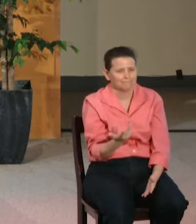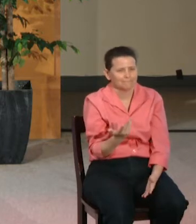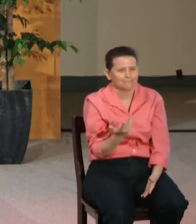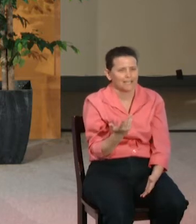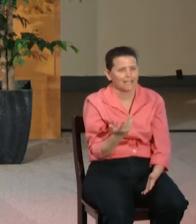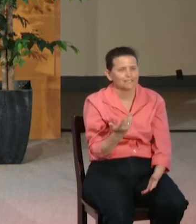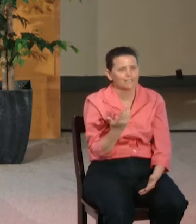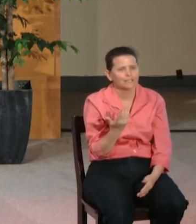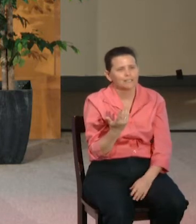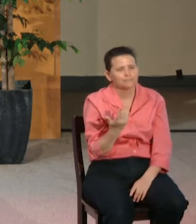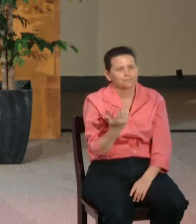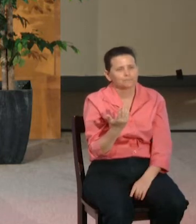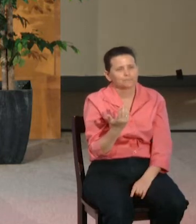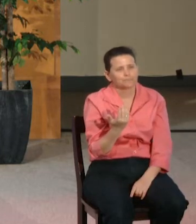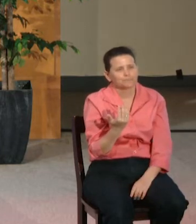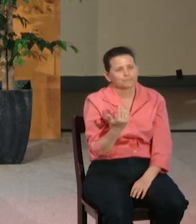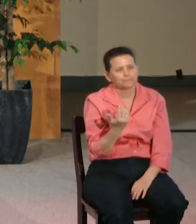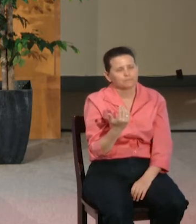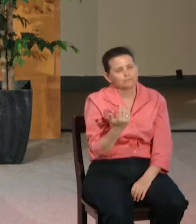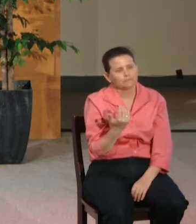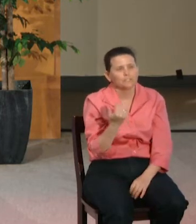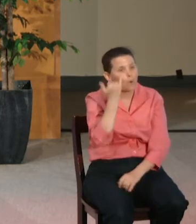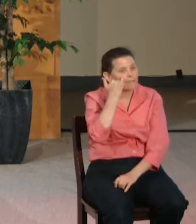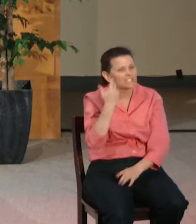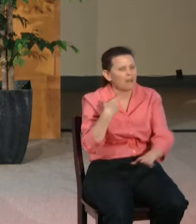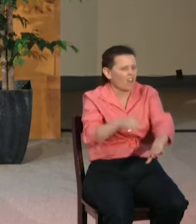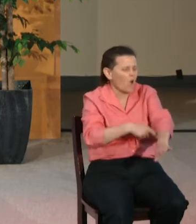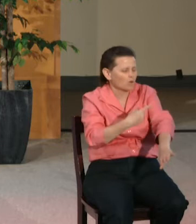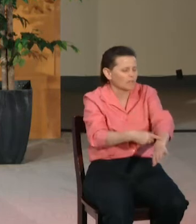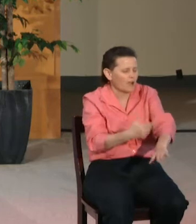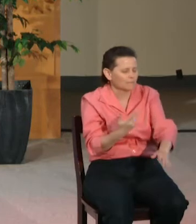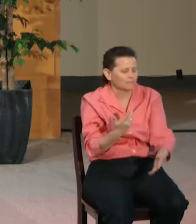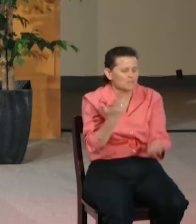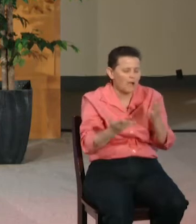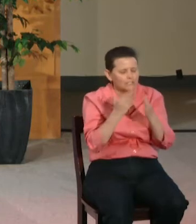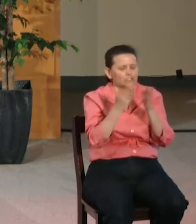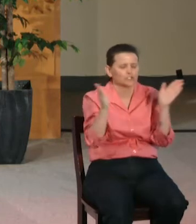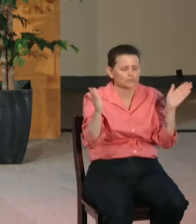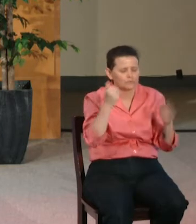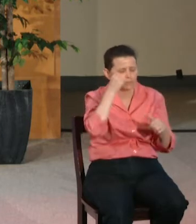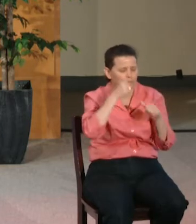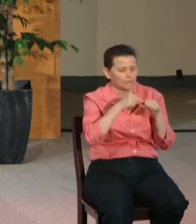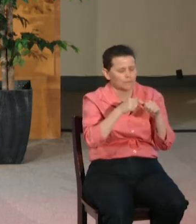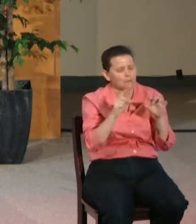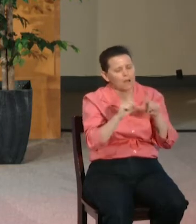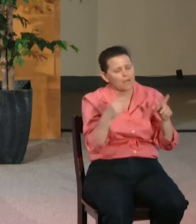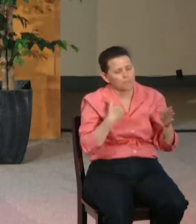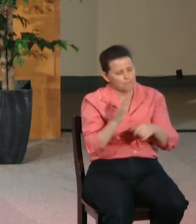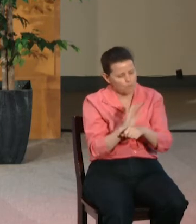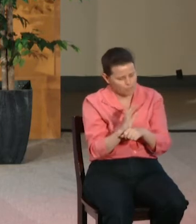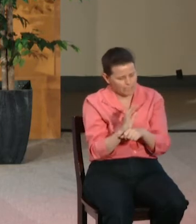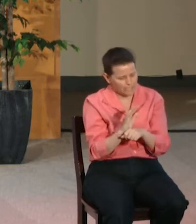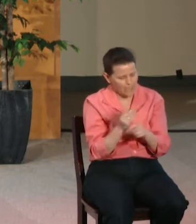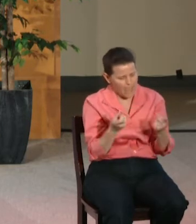sort of recap, it's been a while since you've seen it. We probably generally remember what it's about, but the movie takes